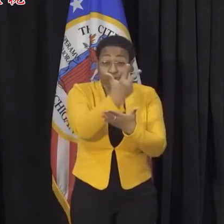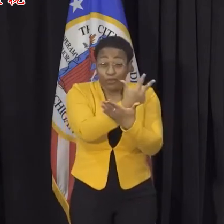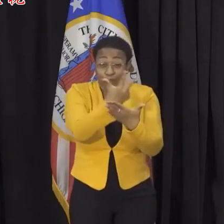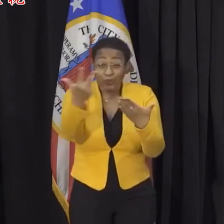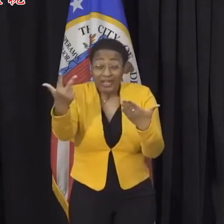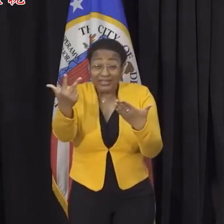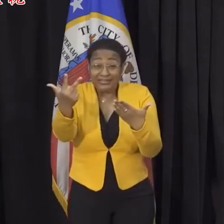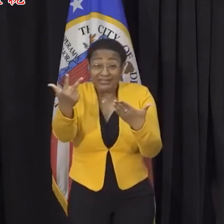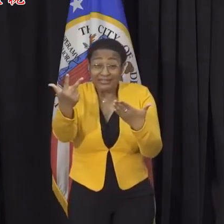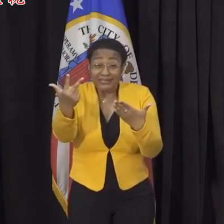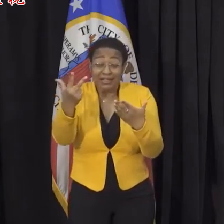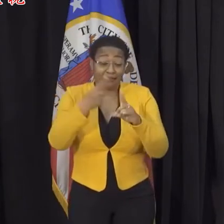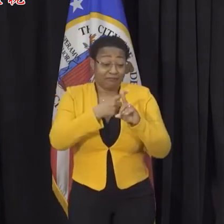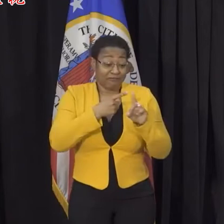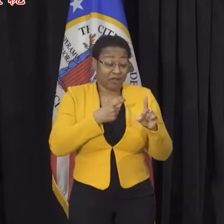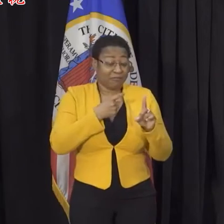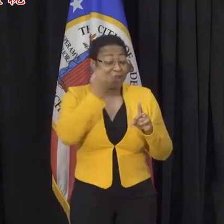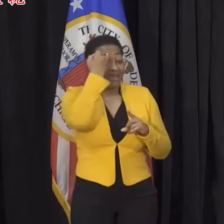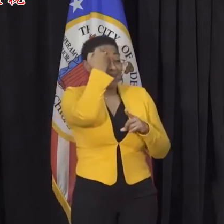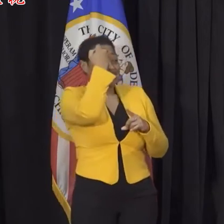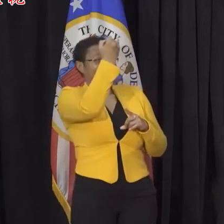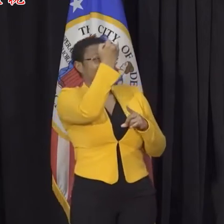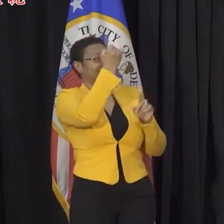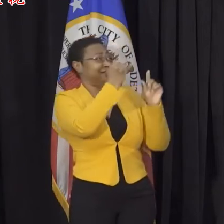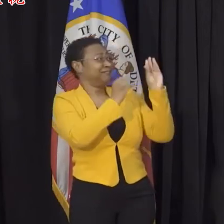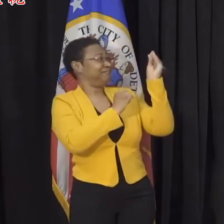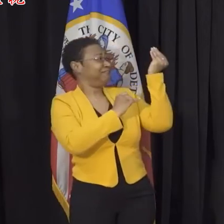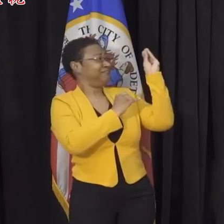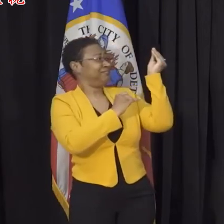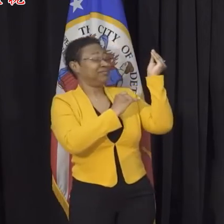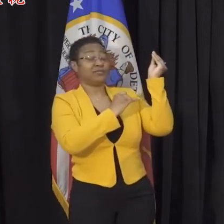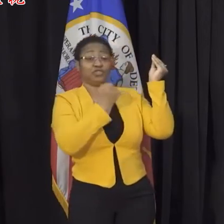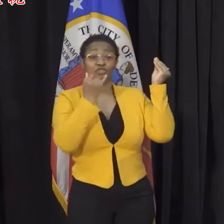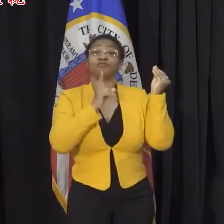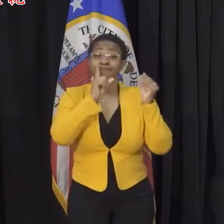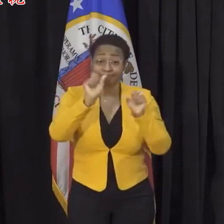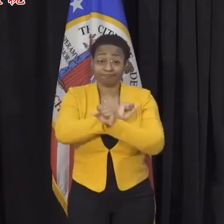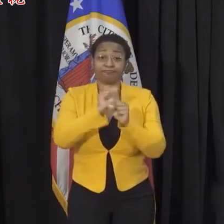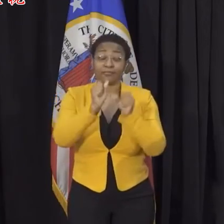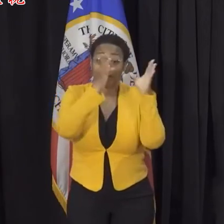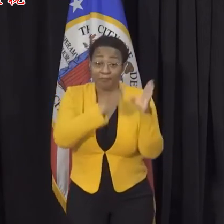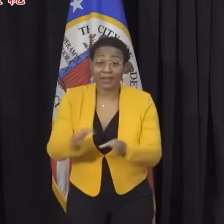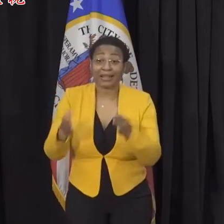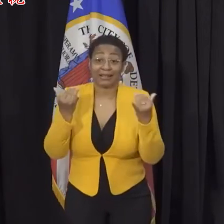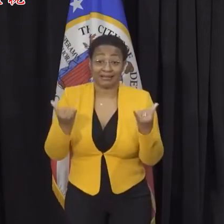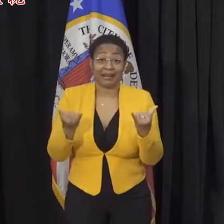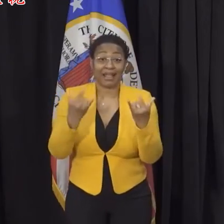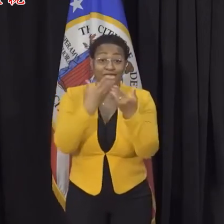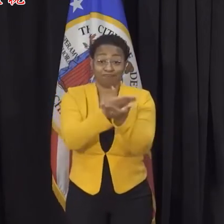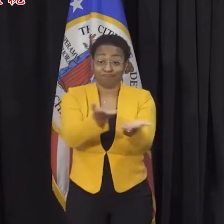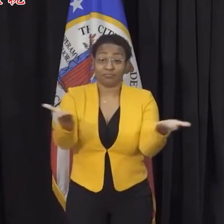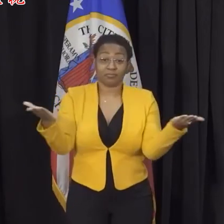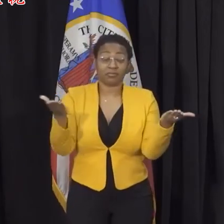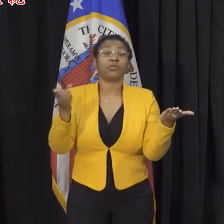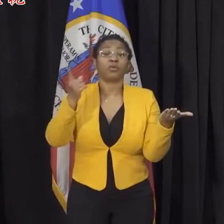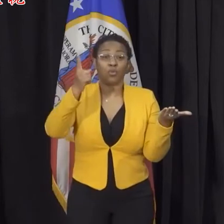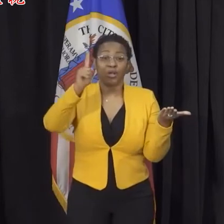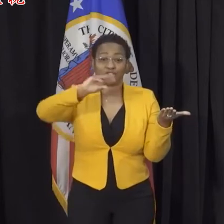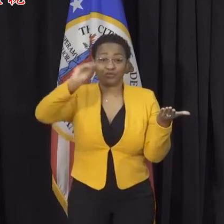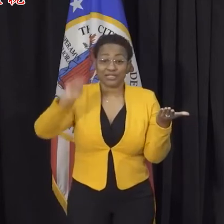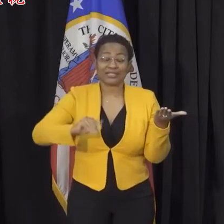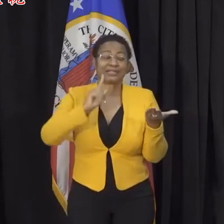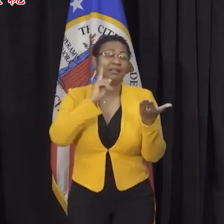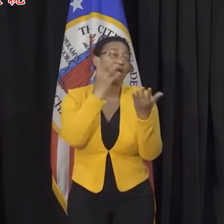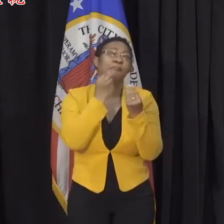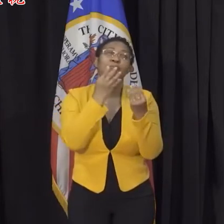weeks, from idea concept to the ability to stand here today and announce this out, is absolutely 100% amazing.